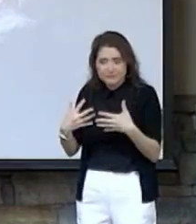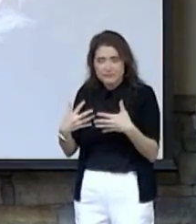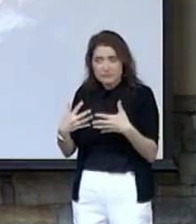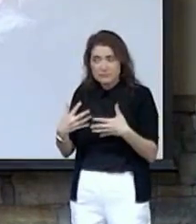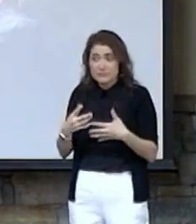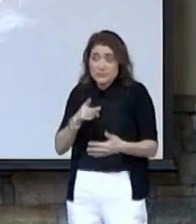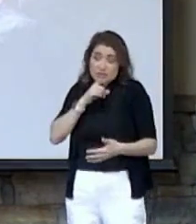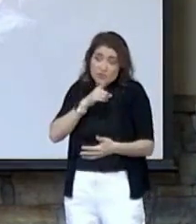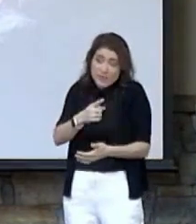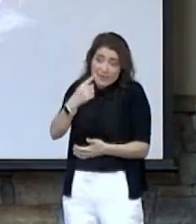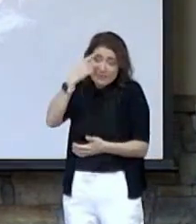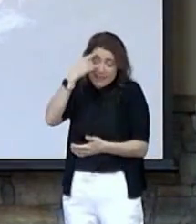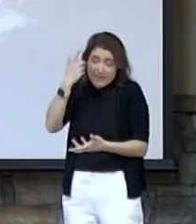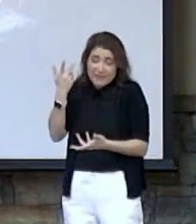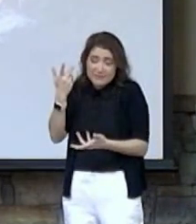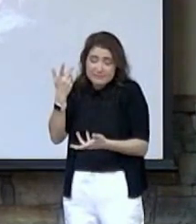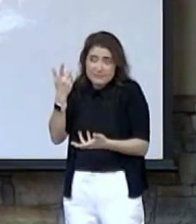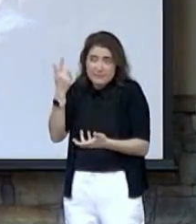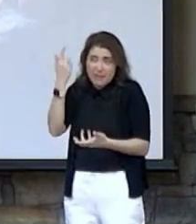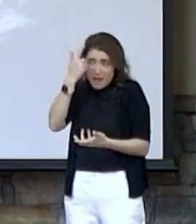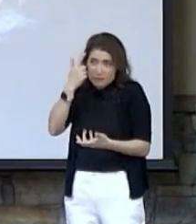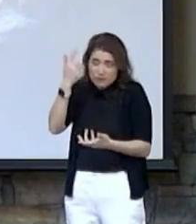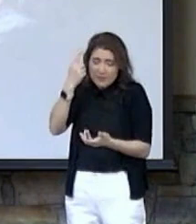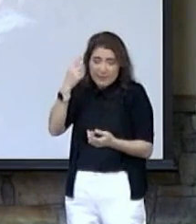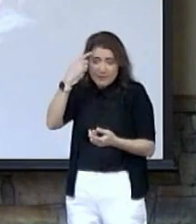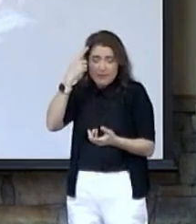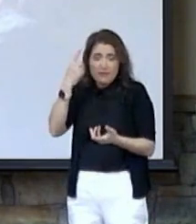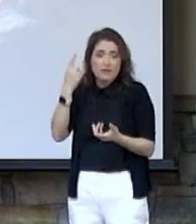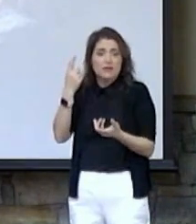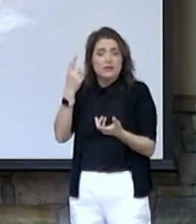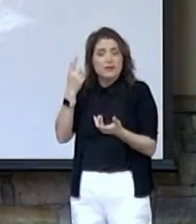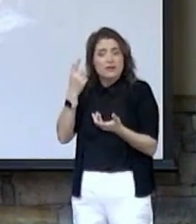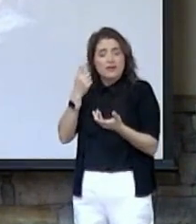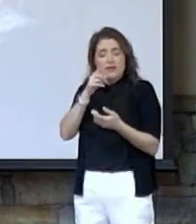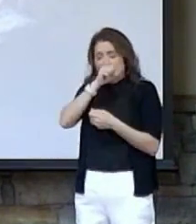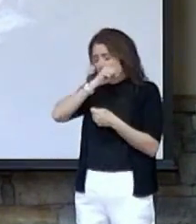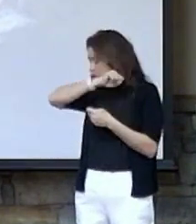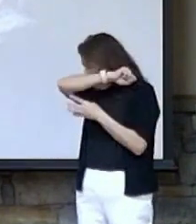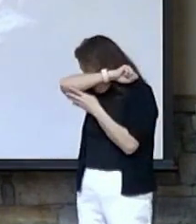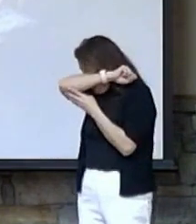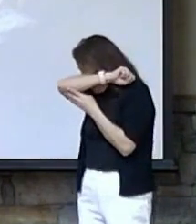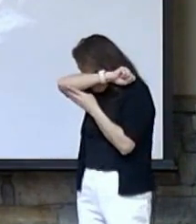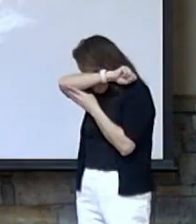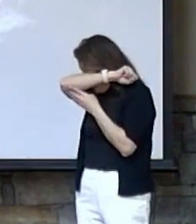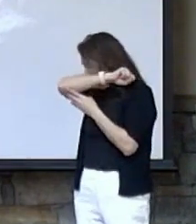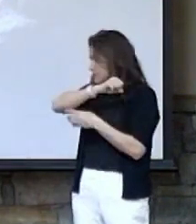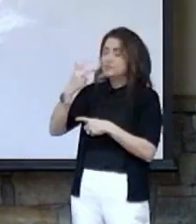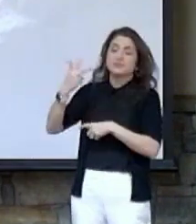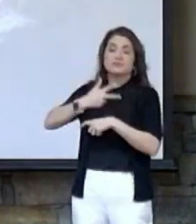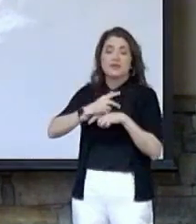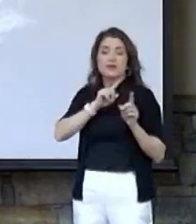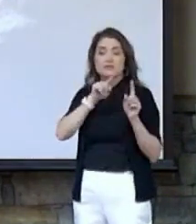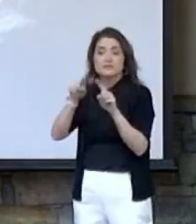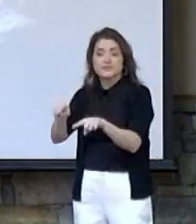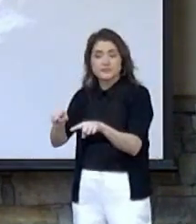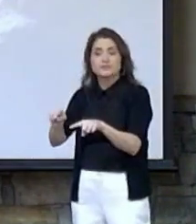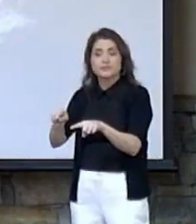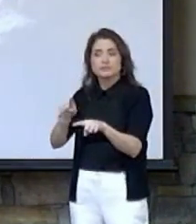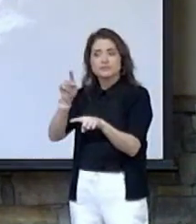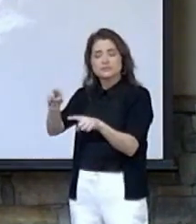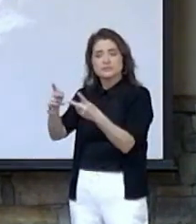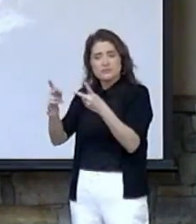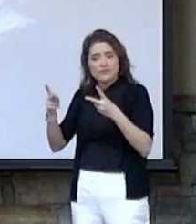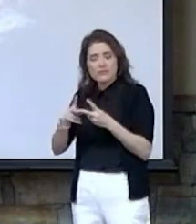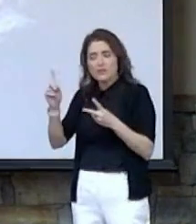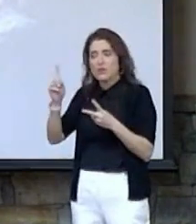really think, just logically, that somehow 3 days later they mustered the courage to go to the very place where